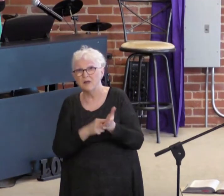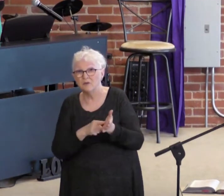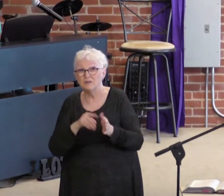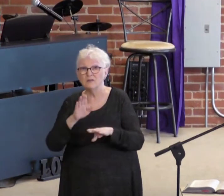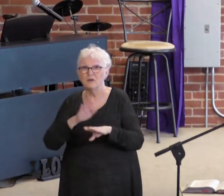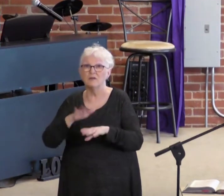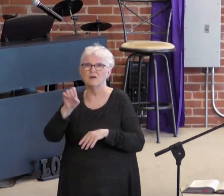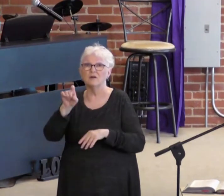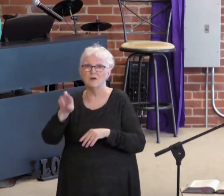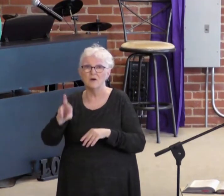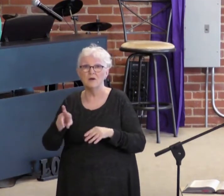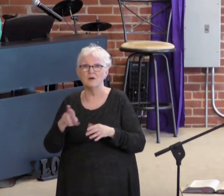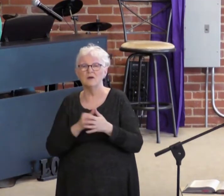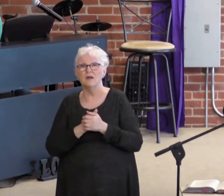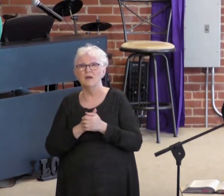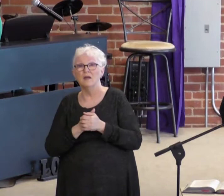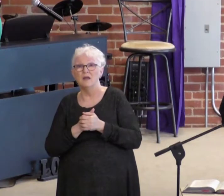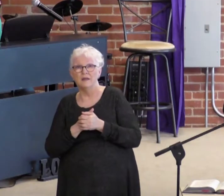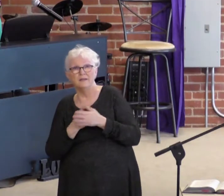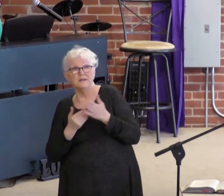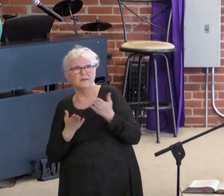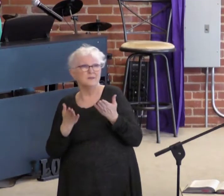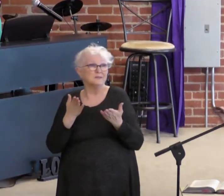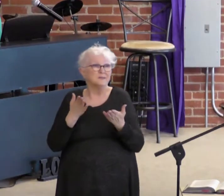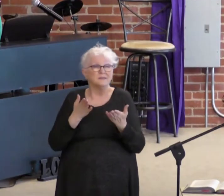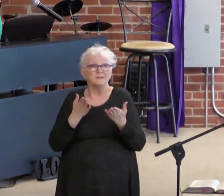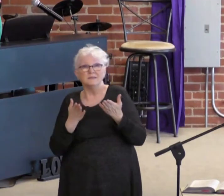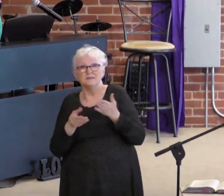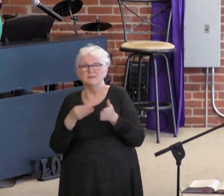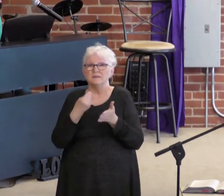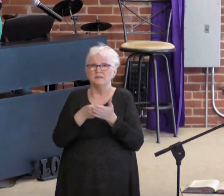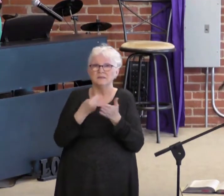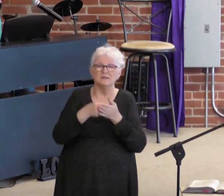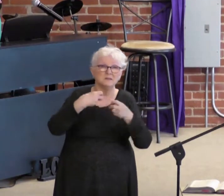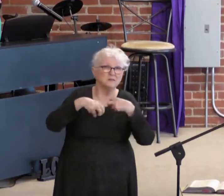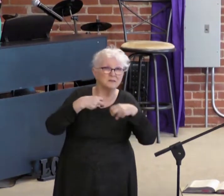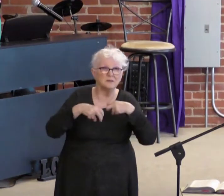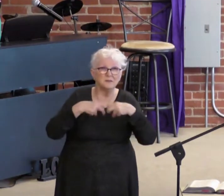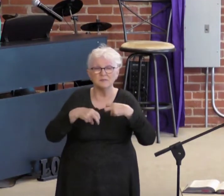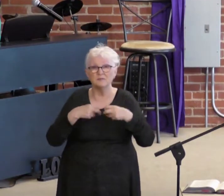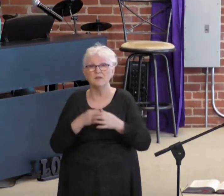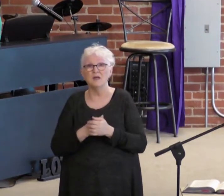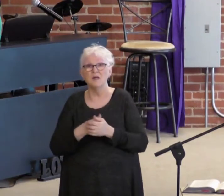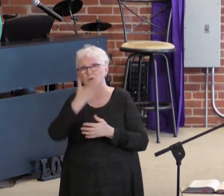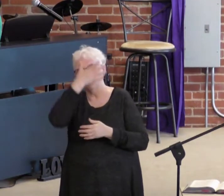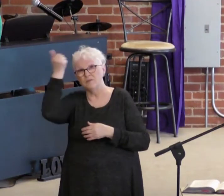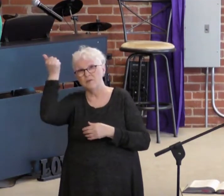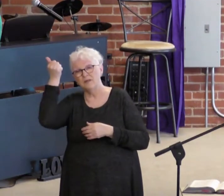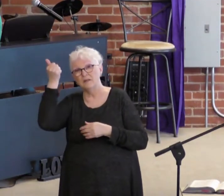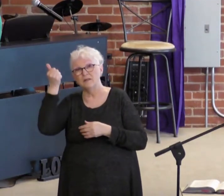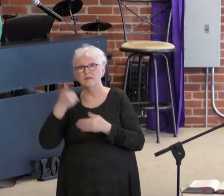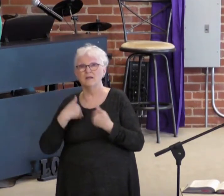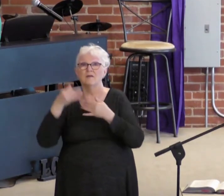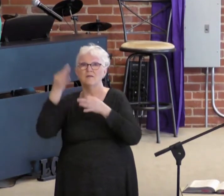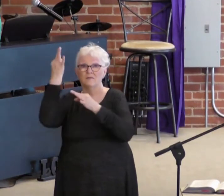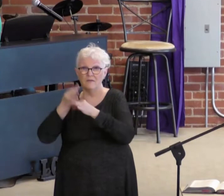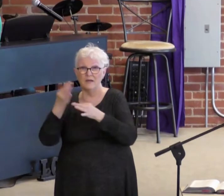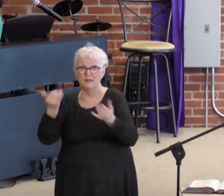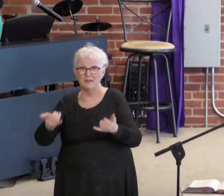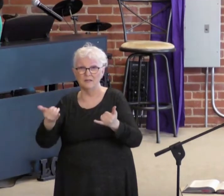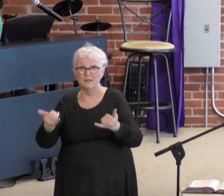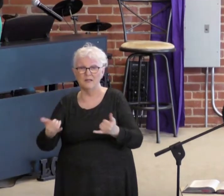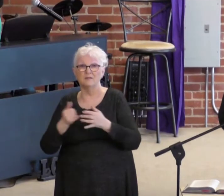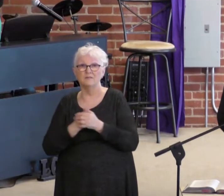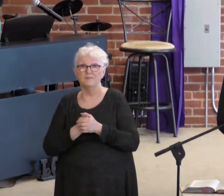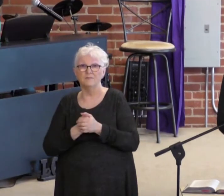in looking ahead that we forget to have faith in the here and now. And if you look